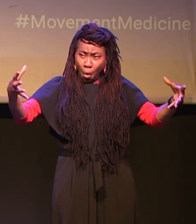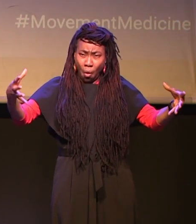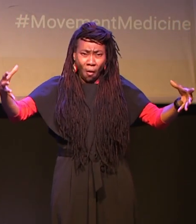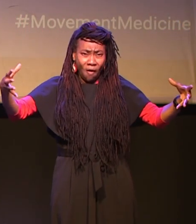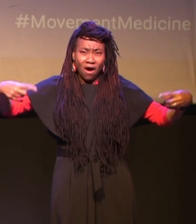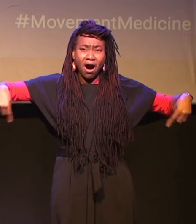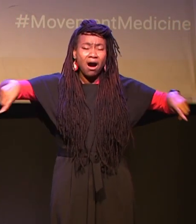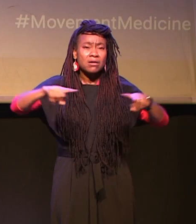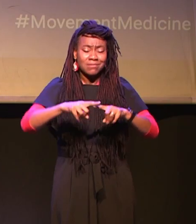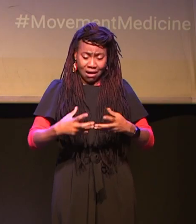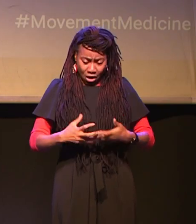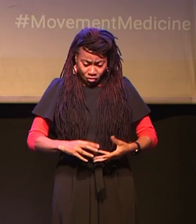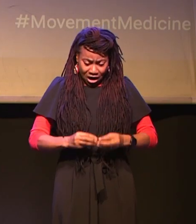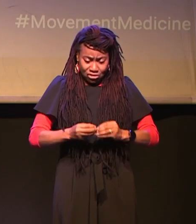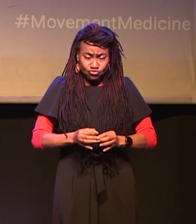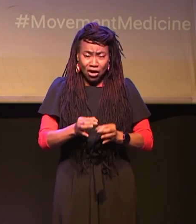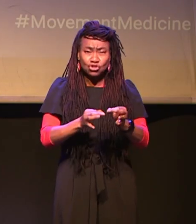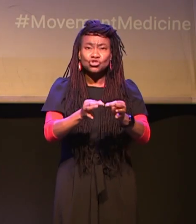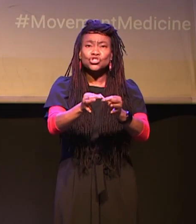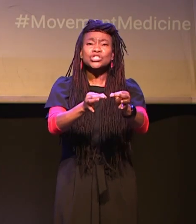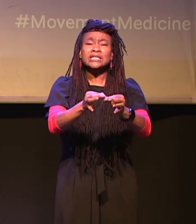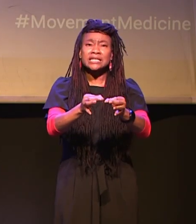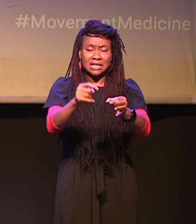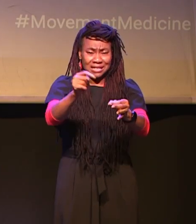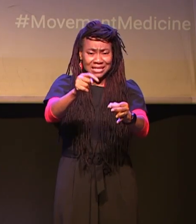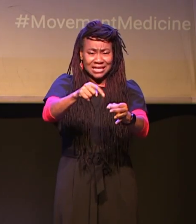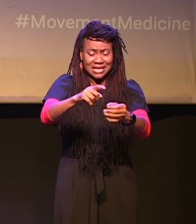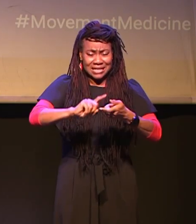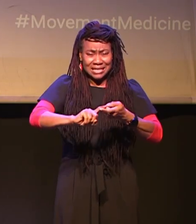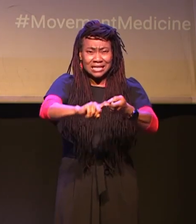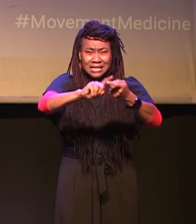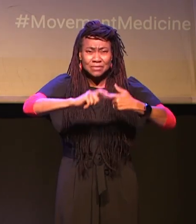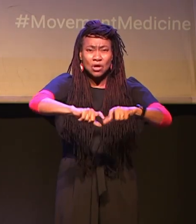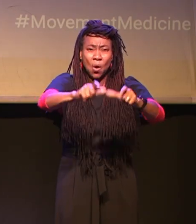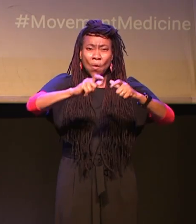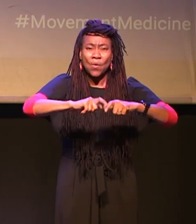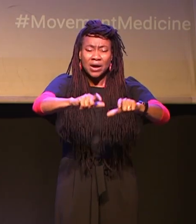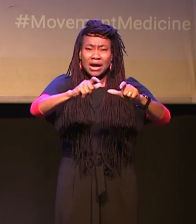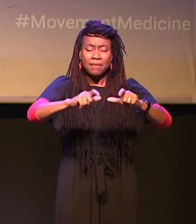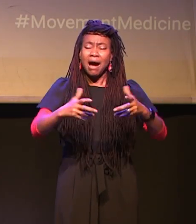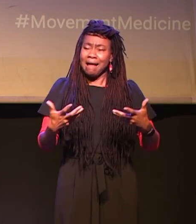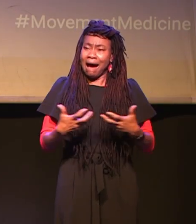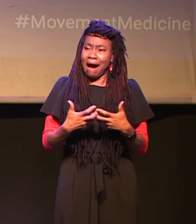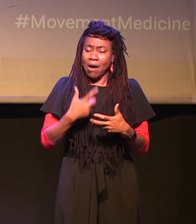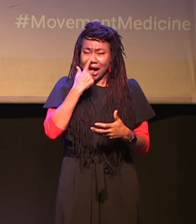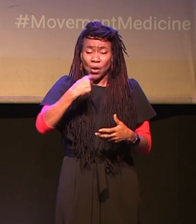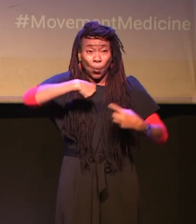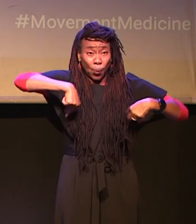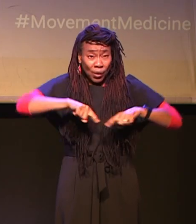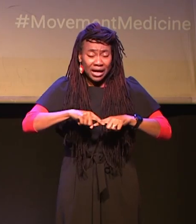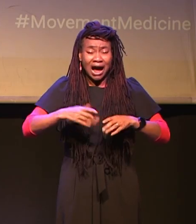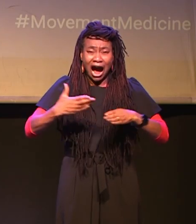can be sustained for long enough that we're moving in that direction? And then how are we in practice, in transformative